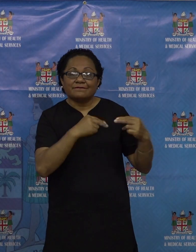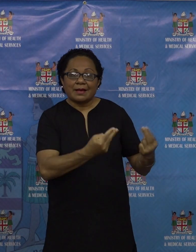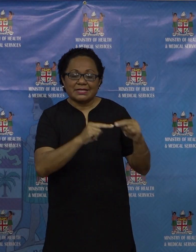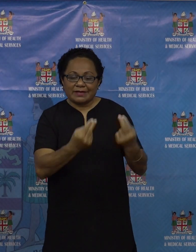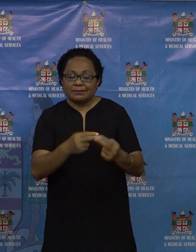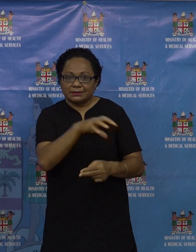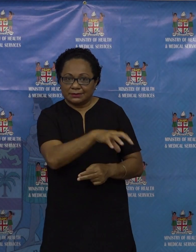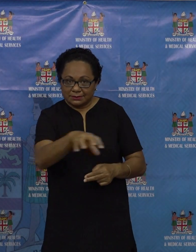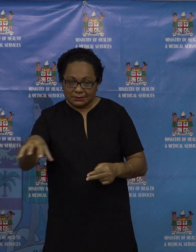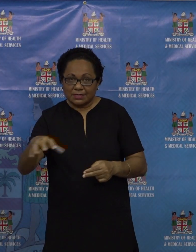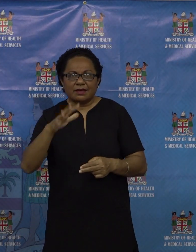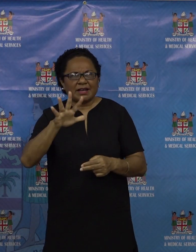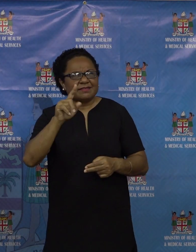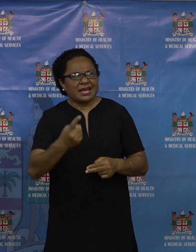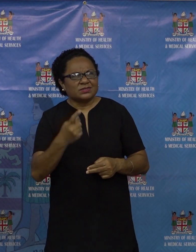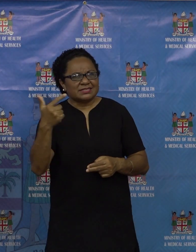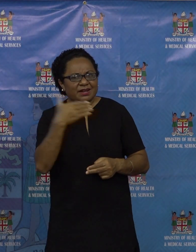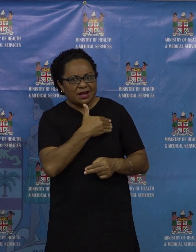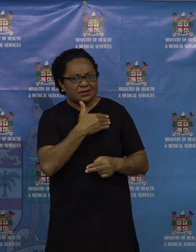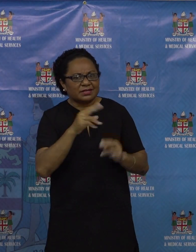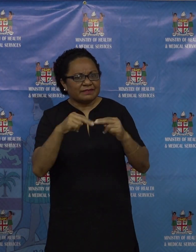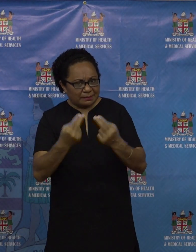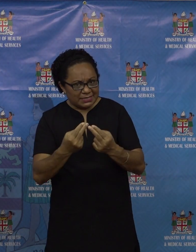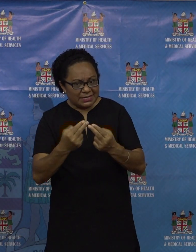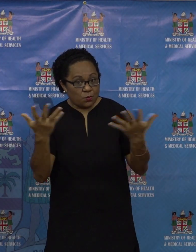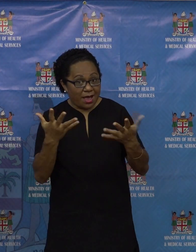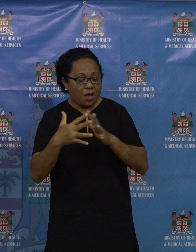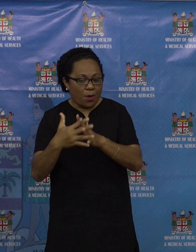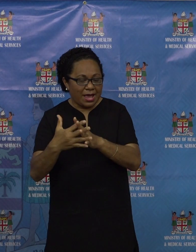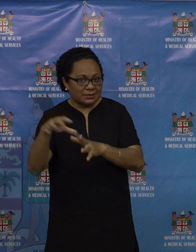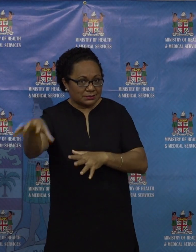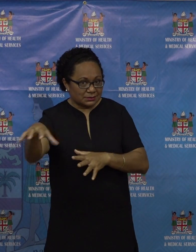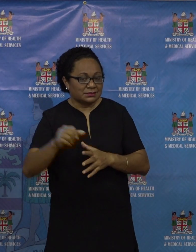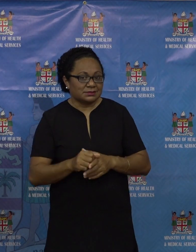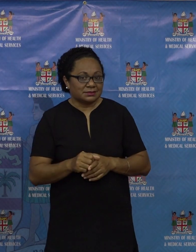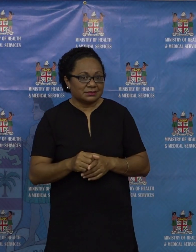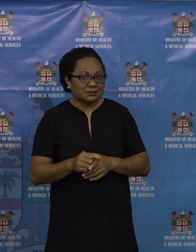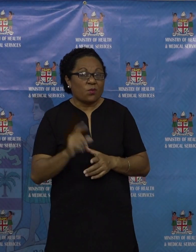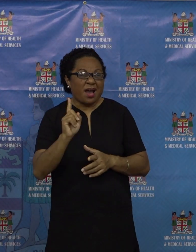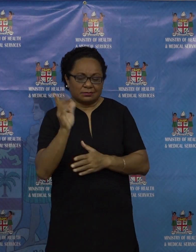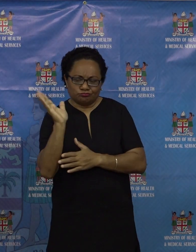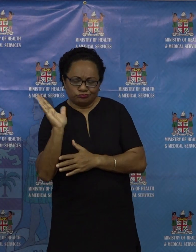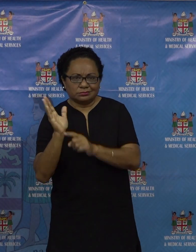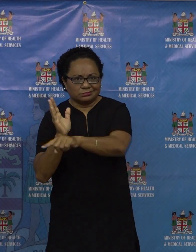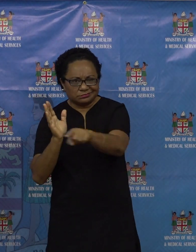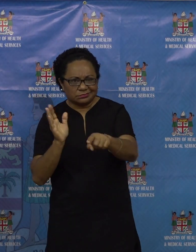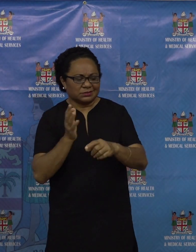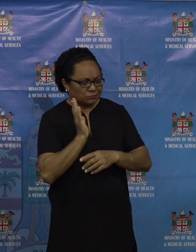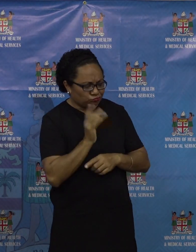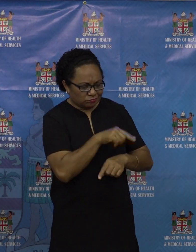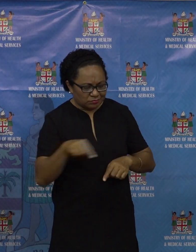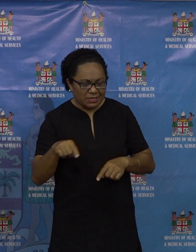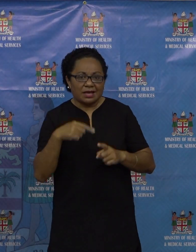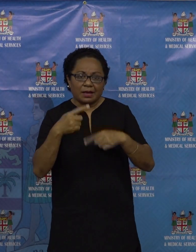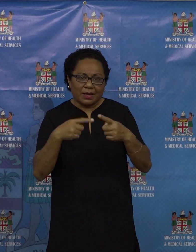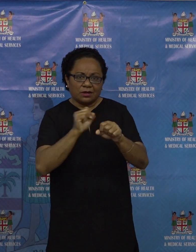and some 5,700 households in the West, again raising awareness on